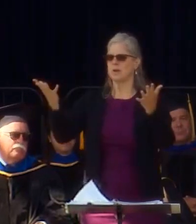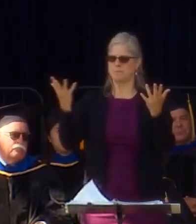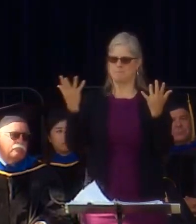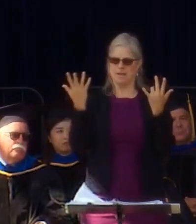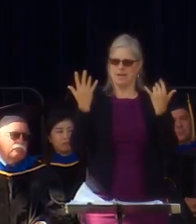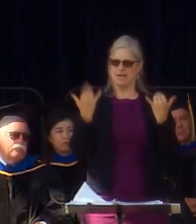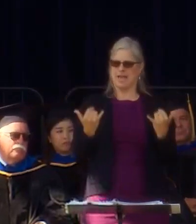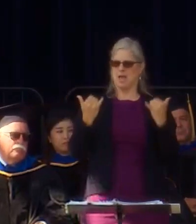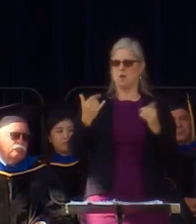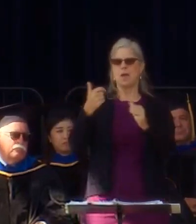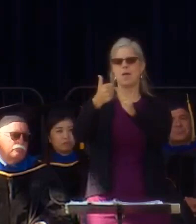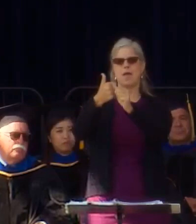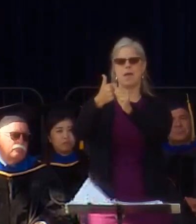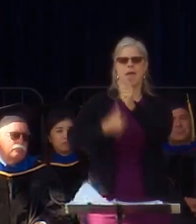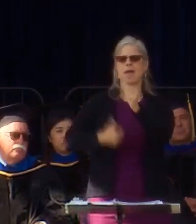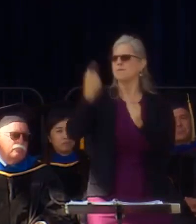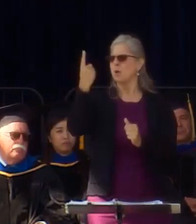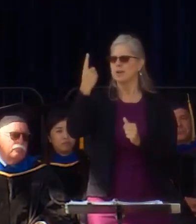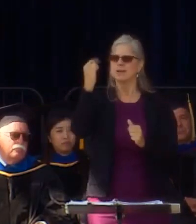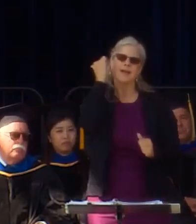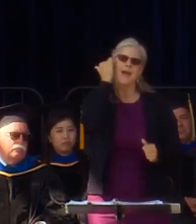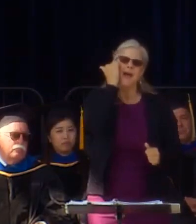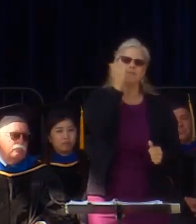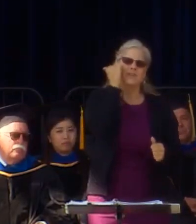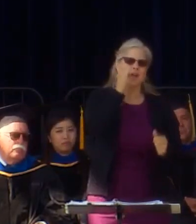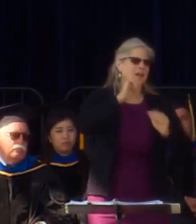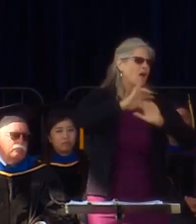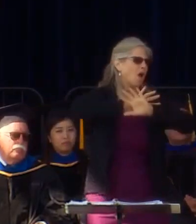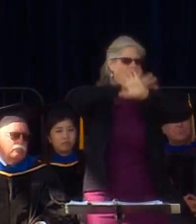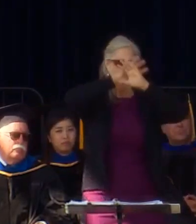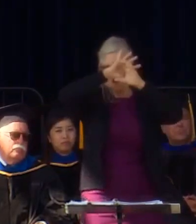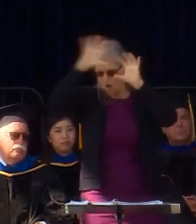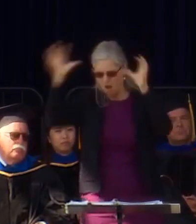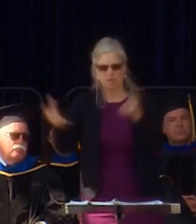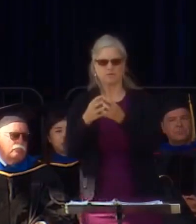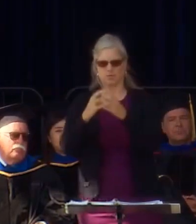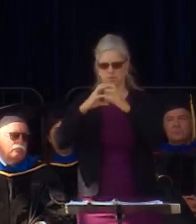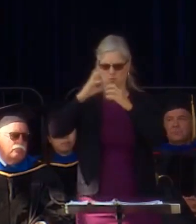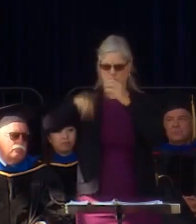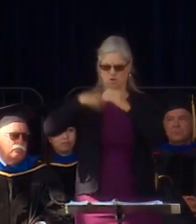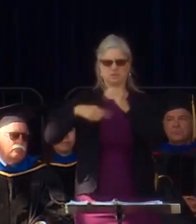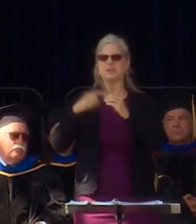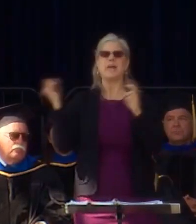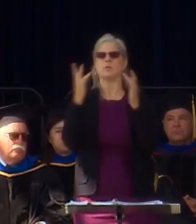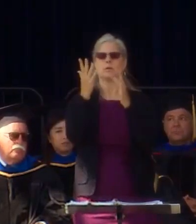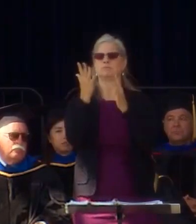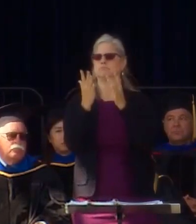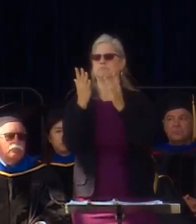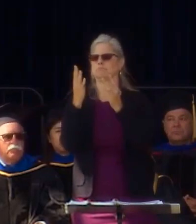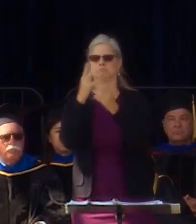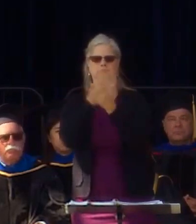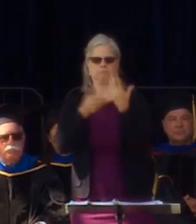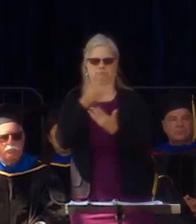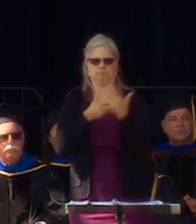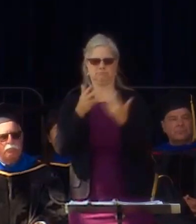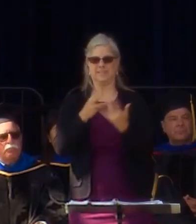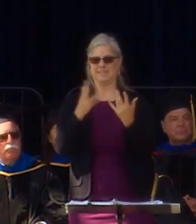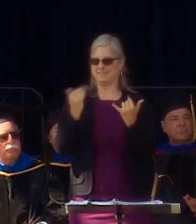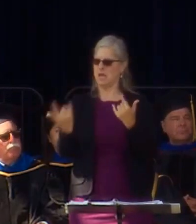touches almost every person every day across the globe. That would be today's